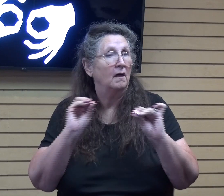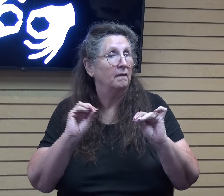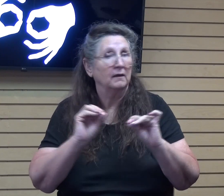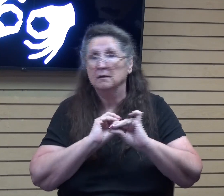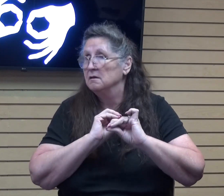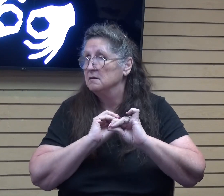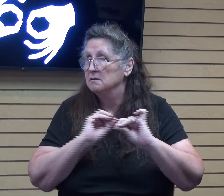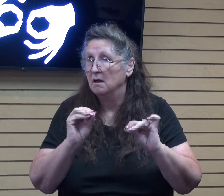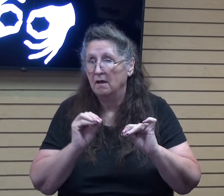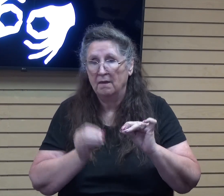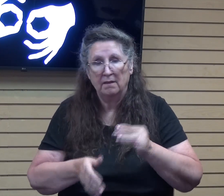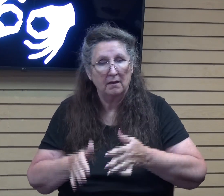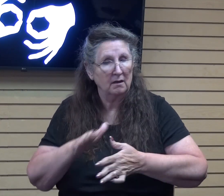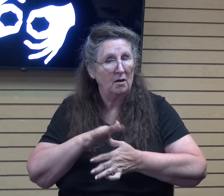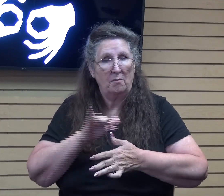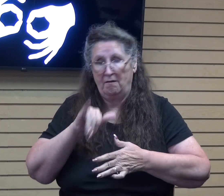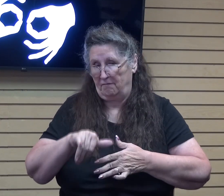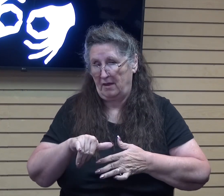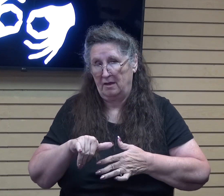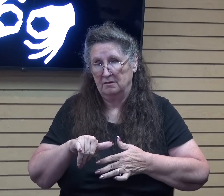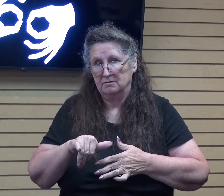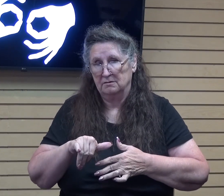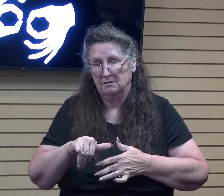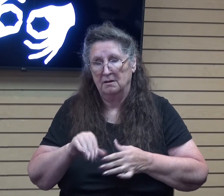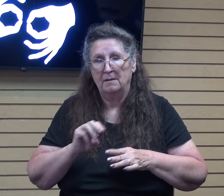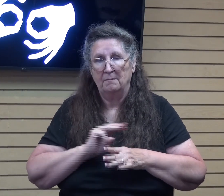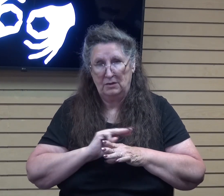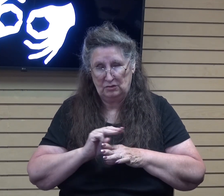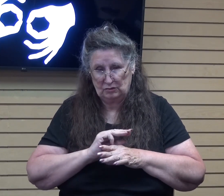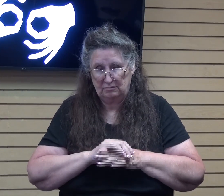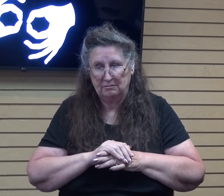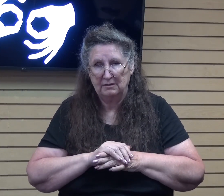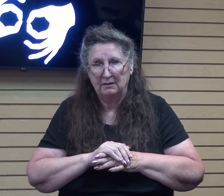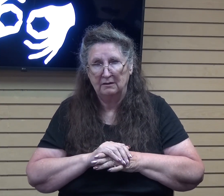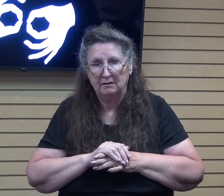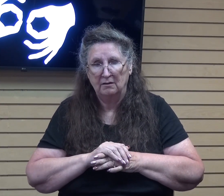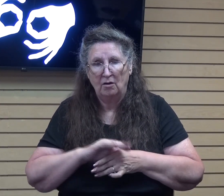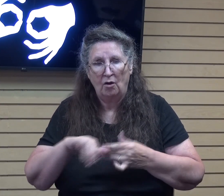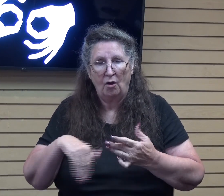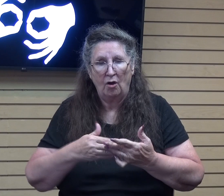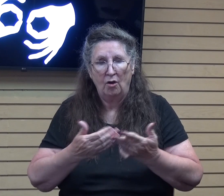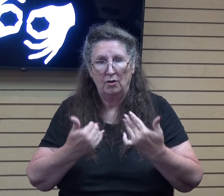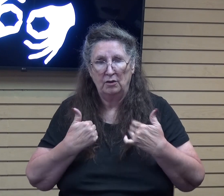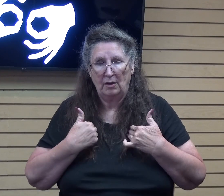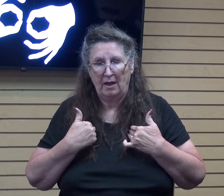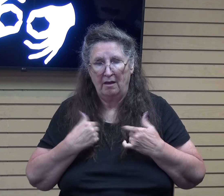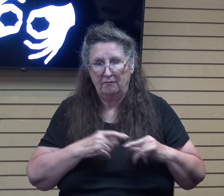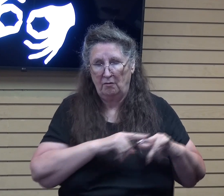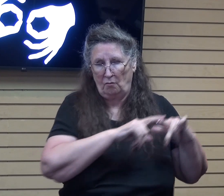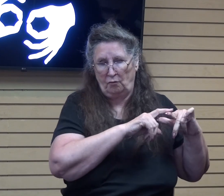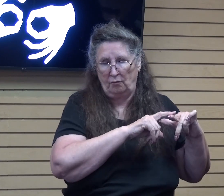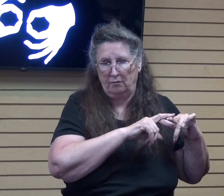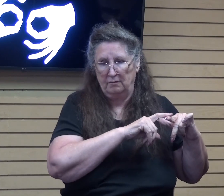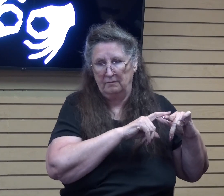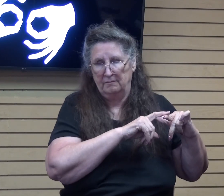nothing, should come above that mission. Put everything you have on hold for them, including money,